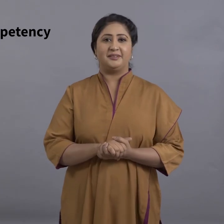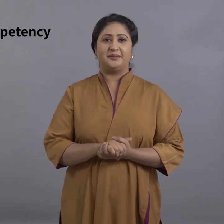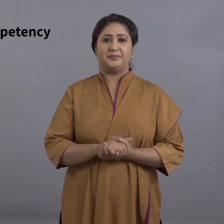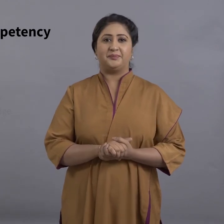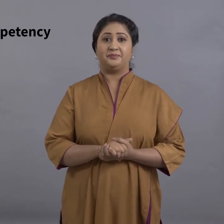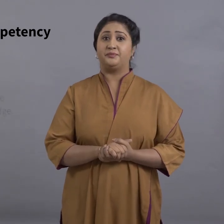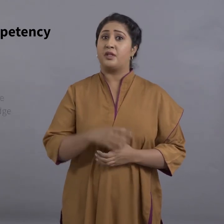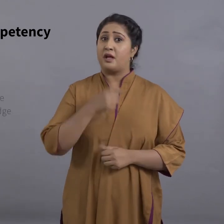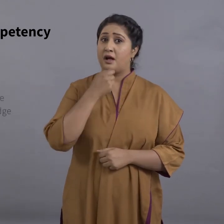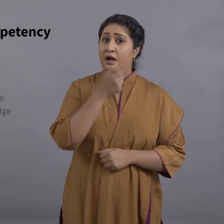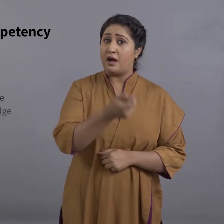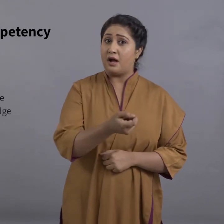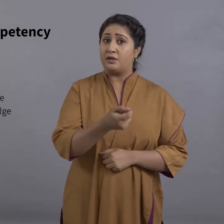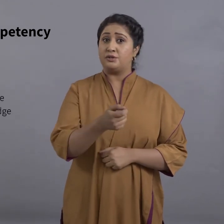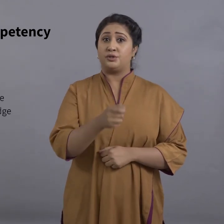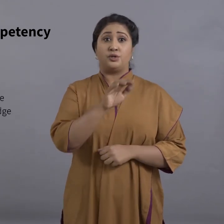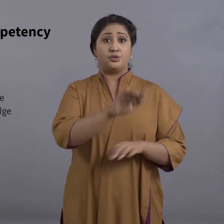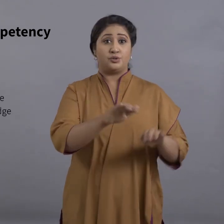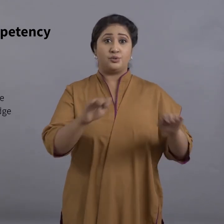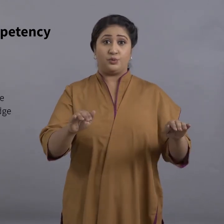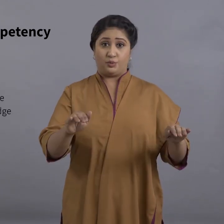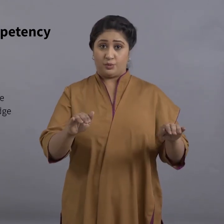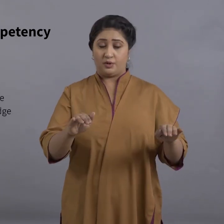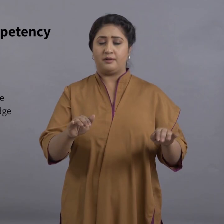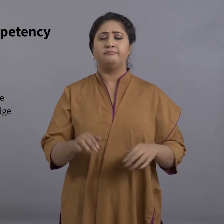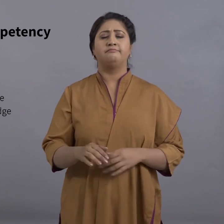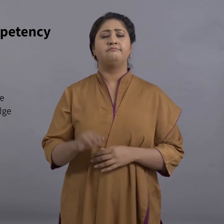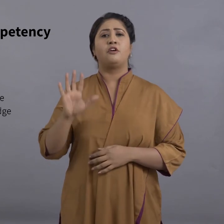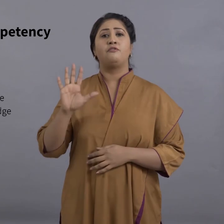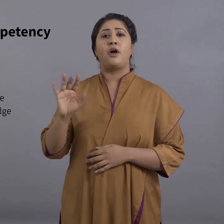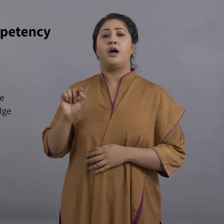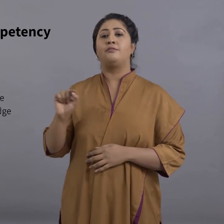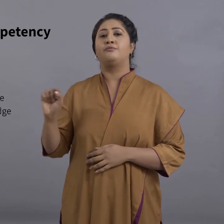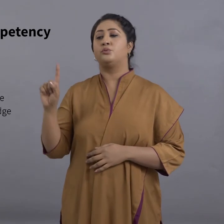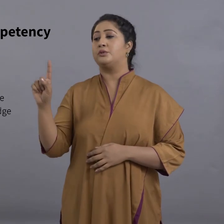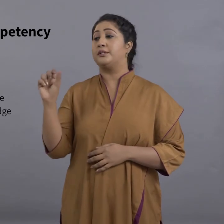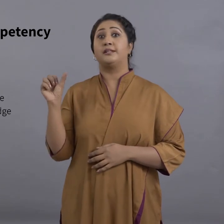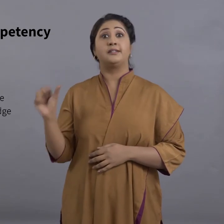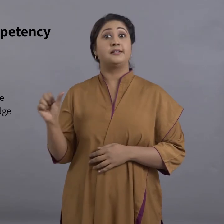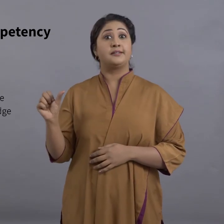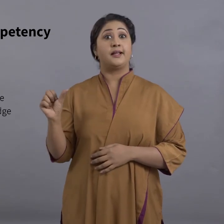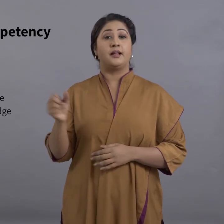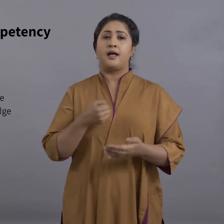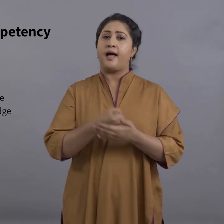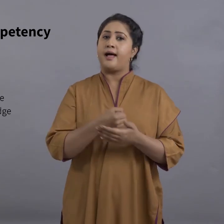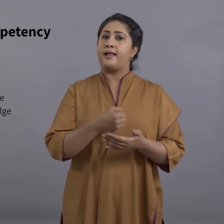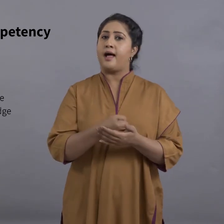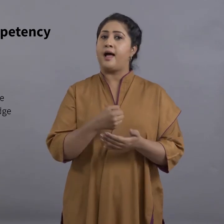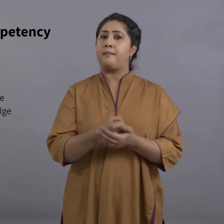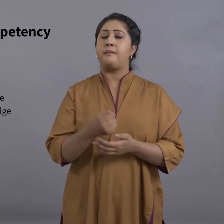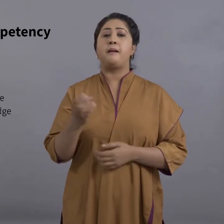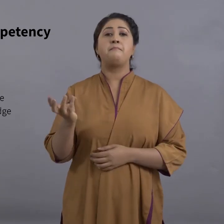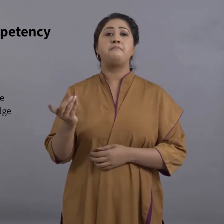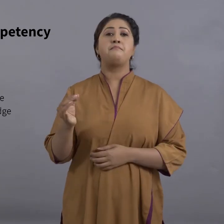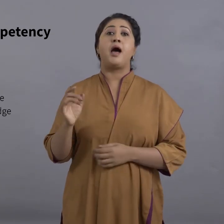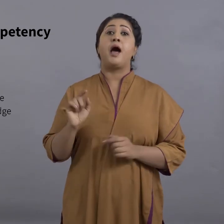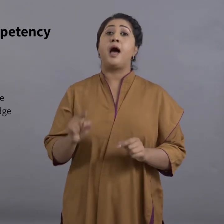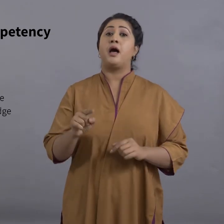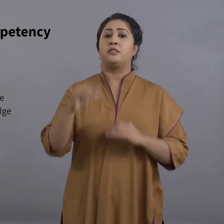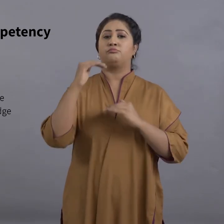Ask the student, ages 5 to 16, to attempt the math portion of the General Knowledge test.